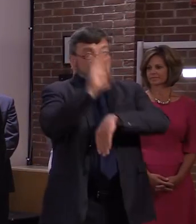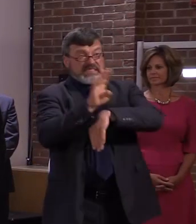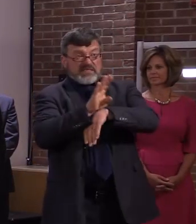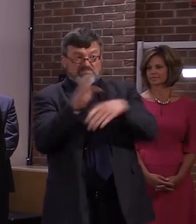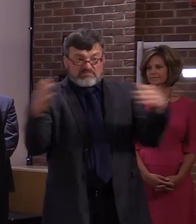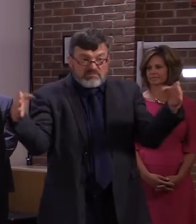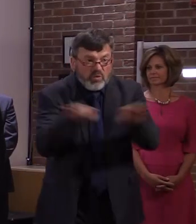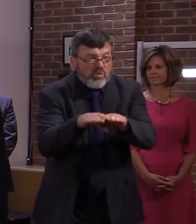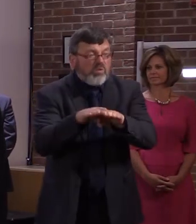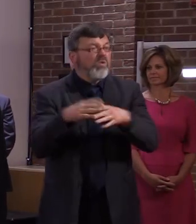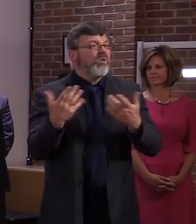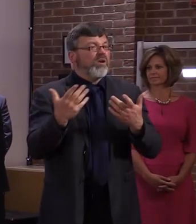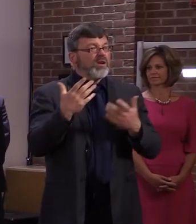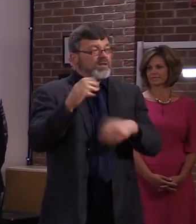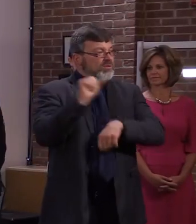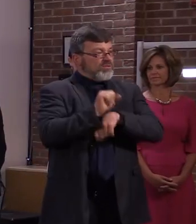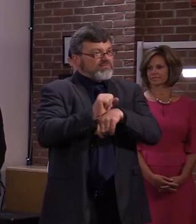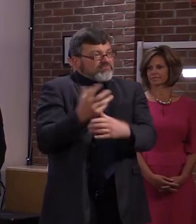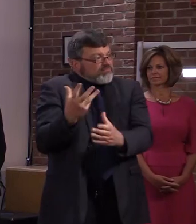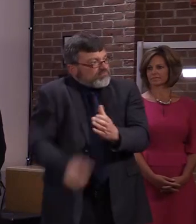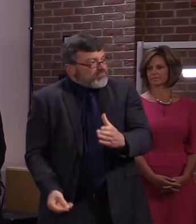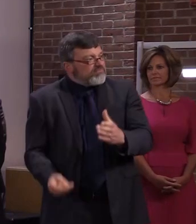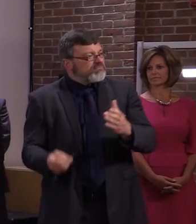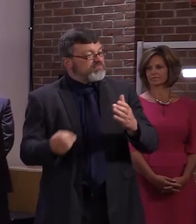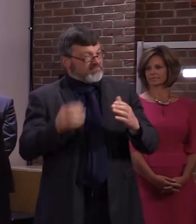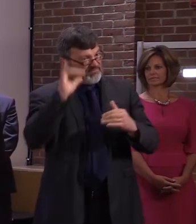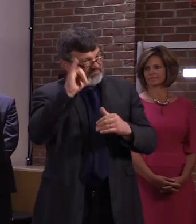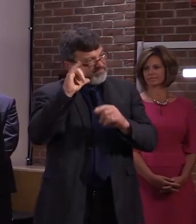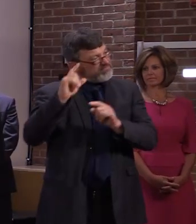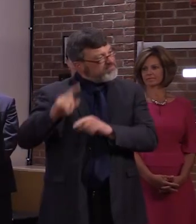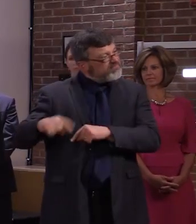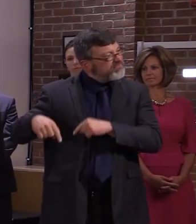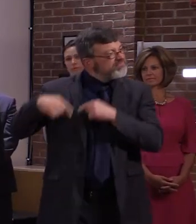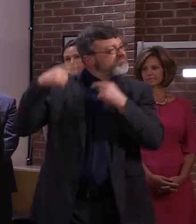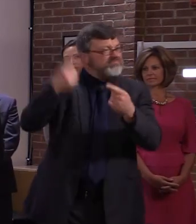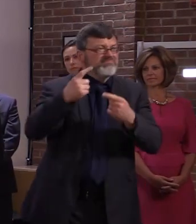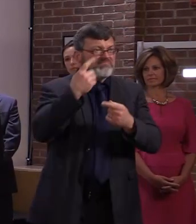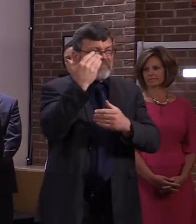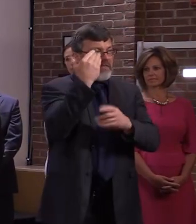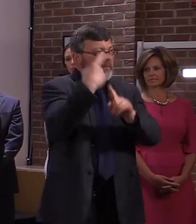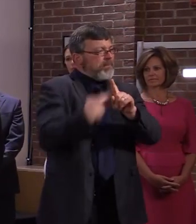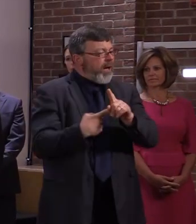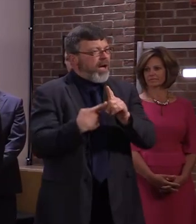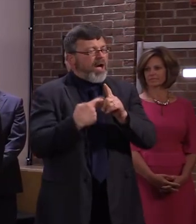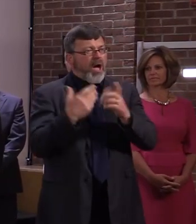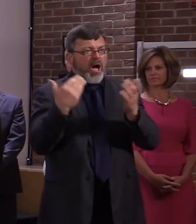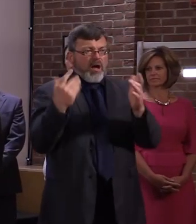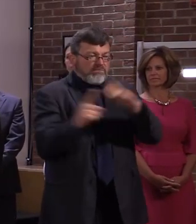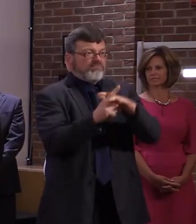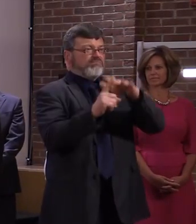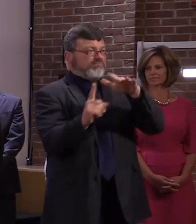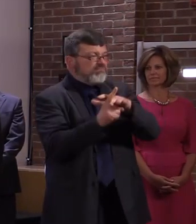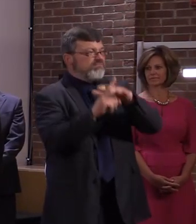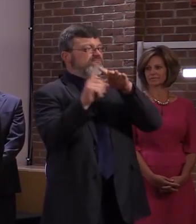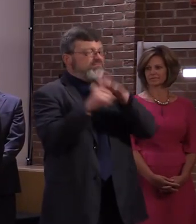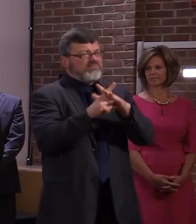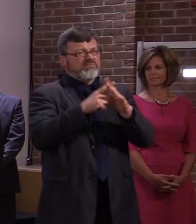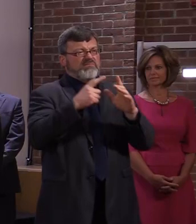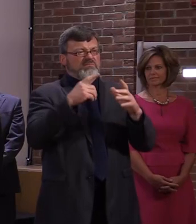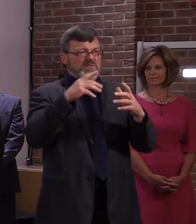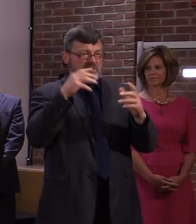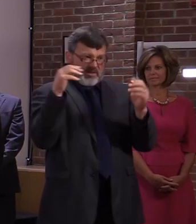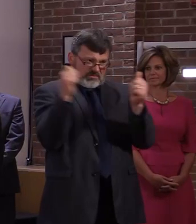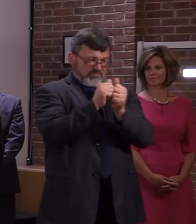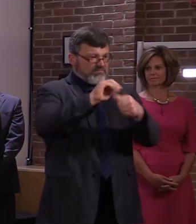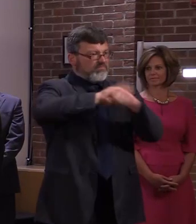For 15 months, our daily lives have been impacted by a global, once-in-a-century crisis that